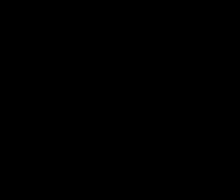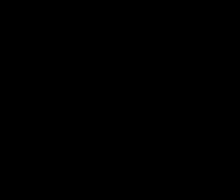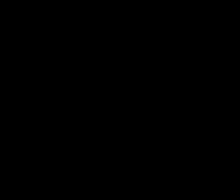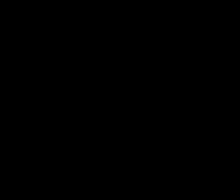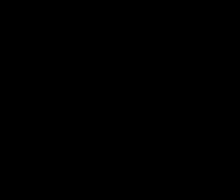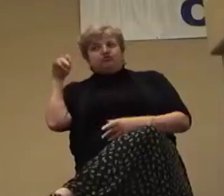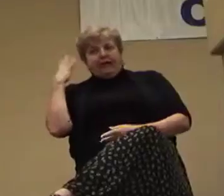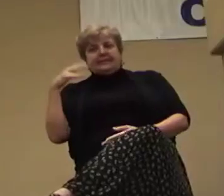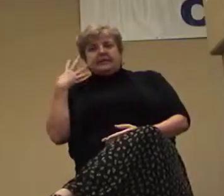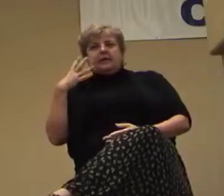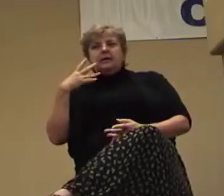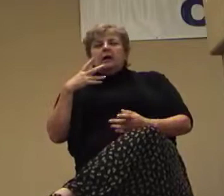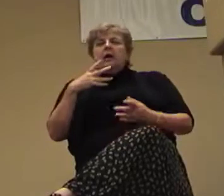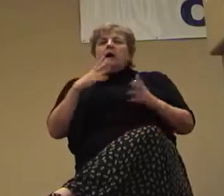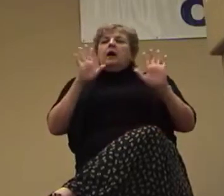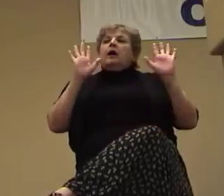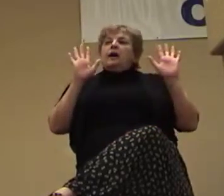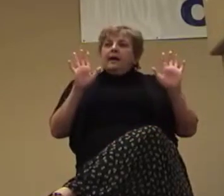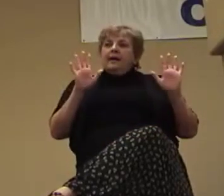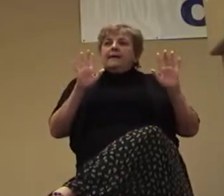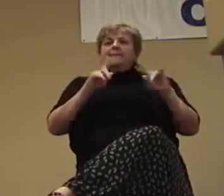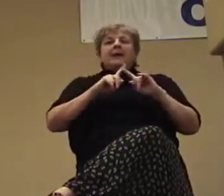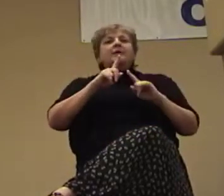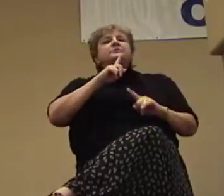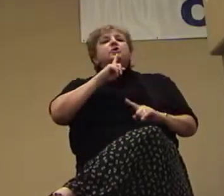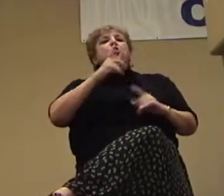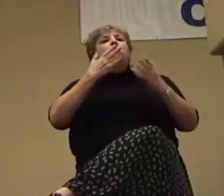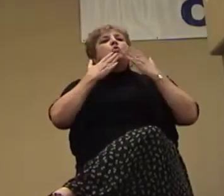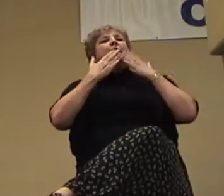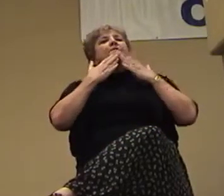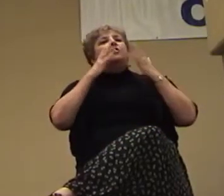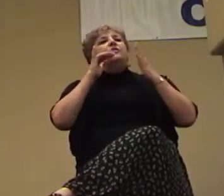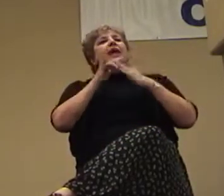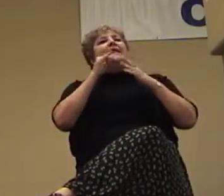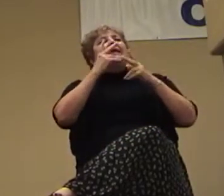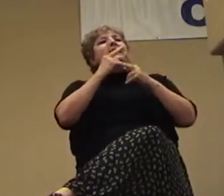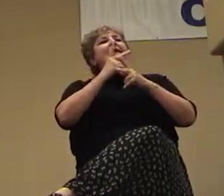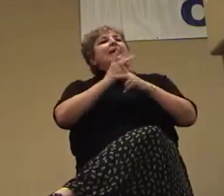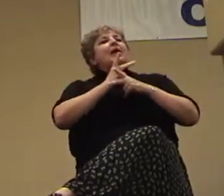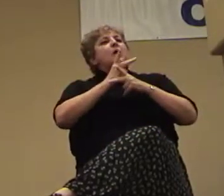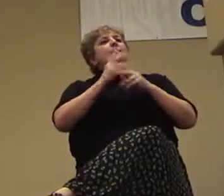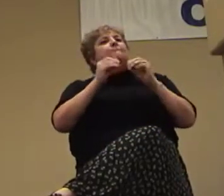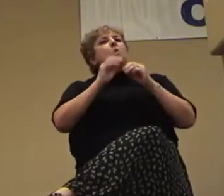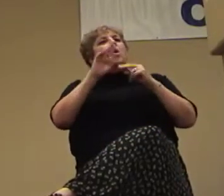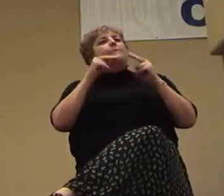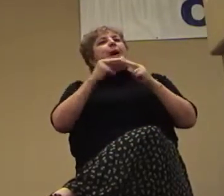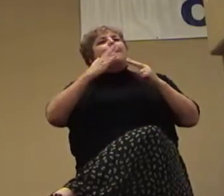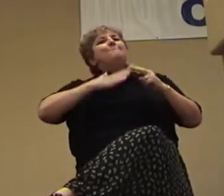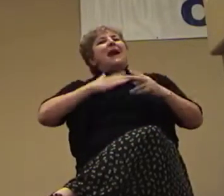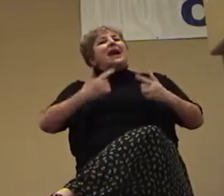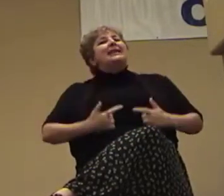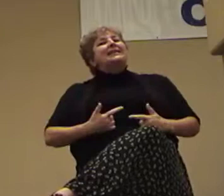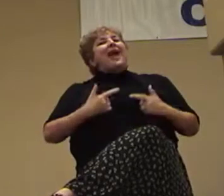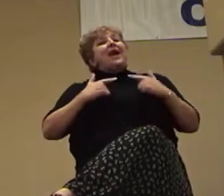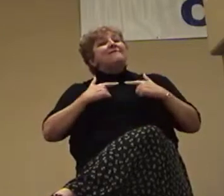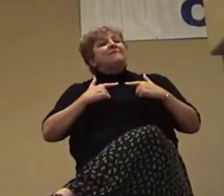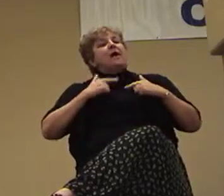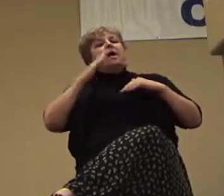I'm so grateful that he cared more about my life than my feelings. He cared